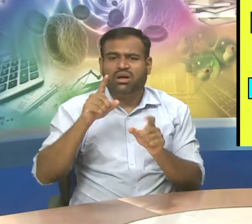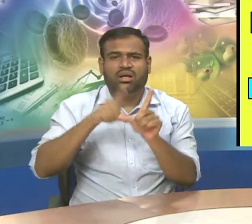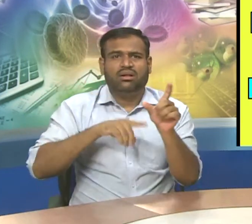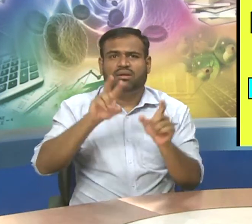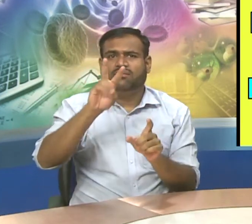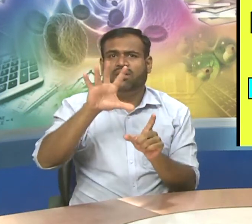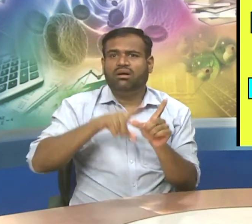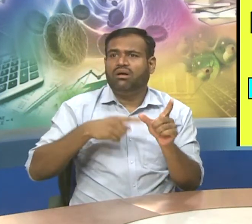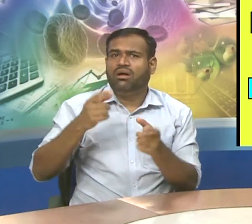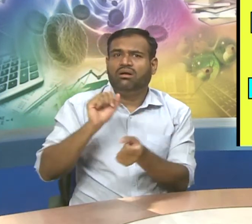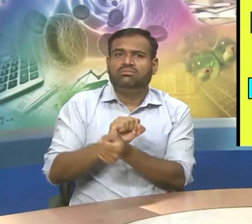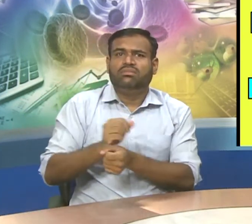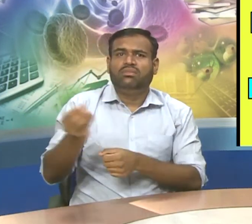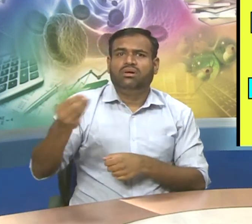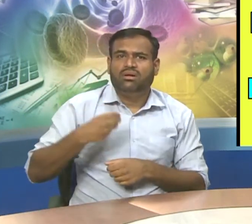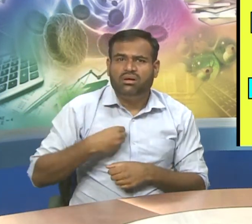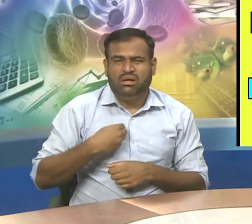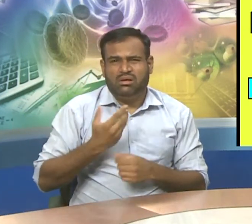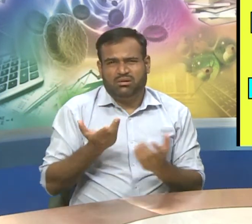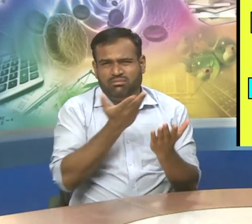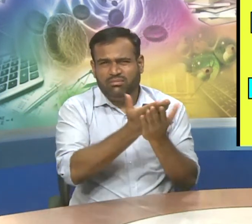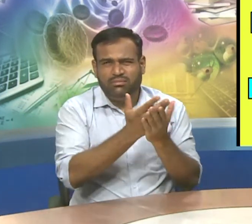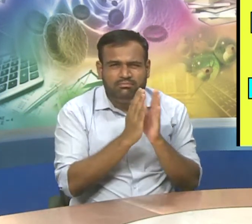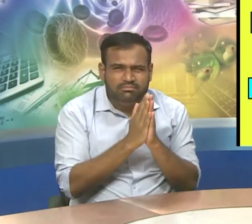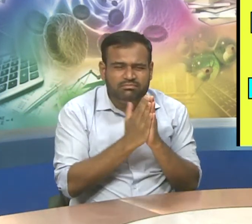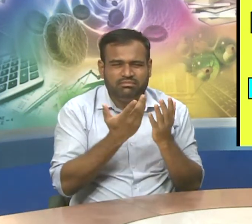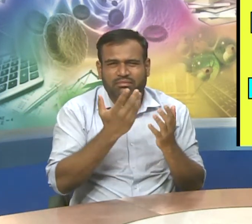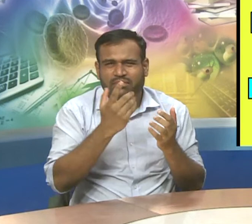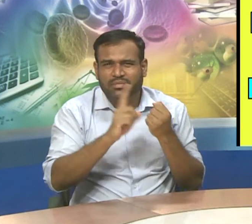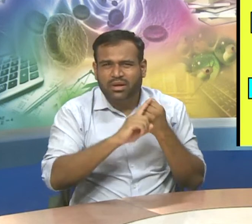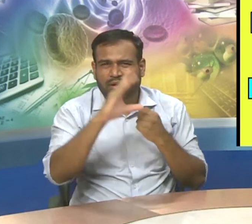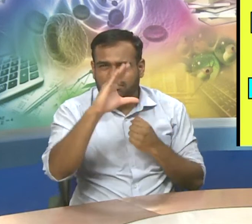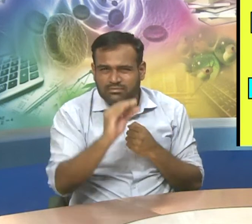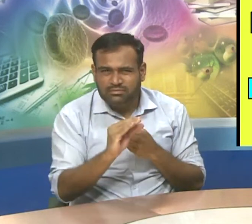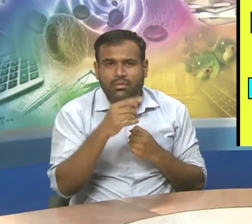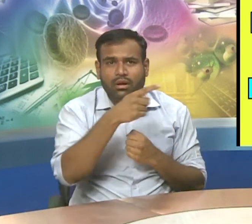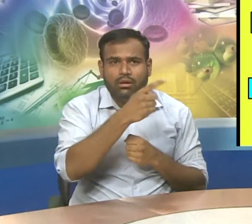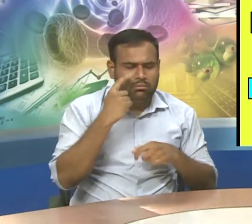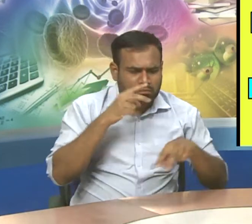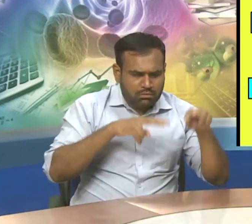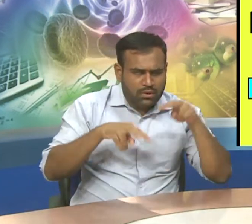character.